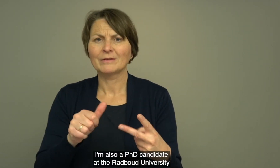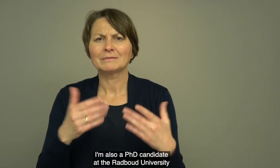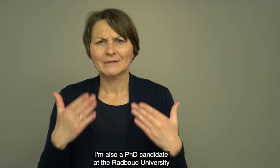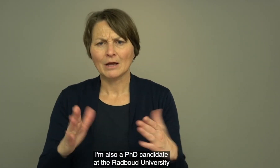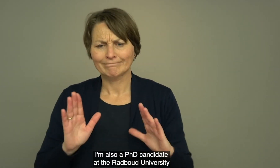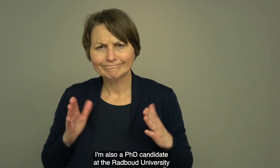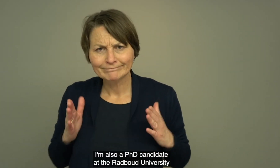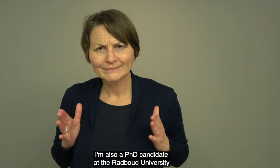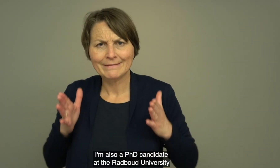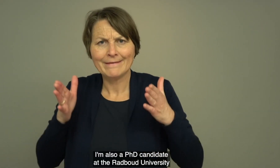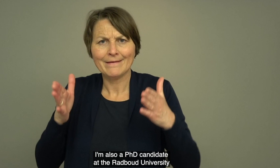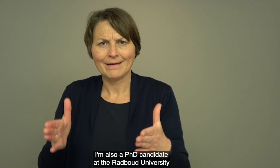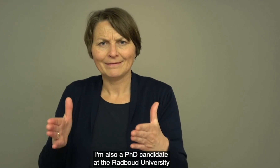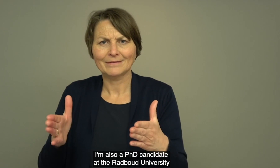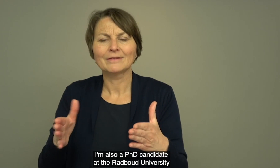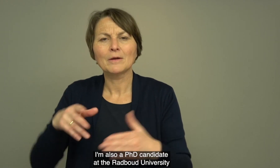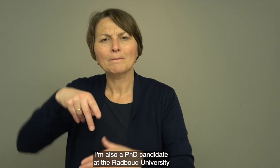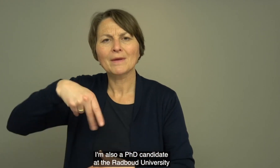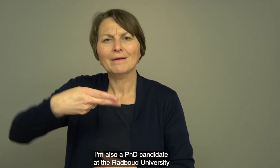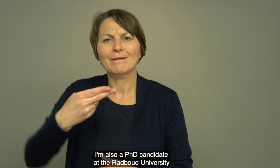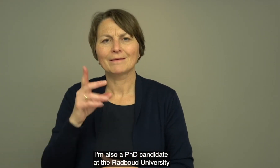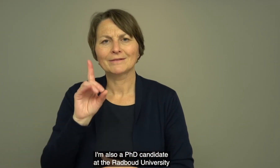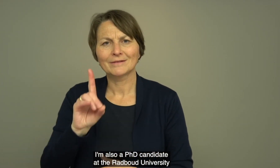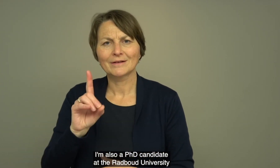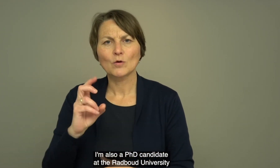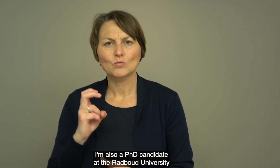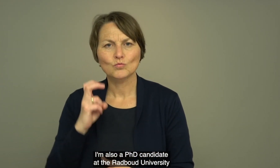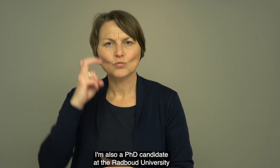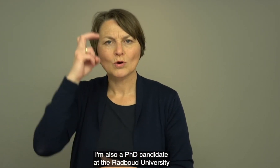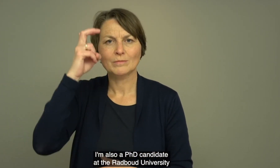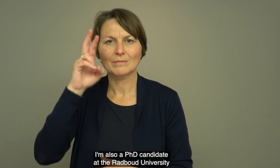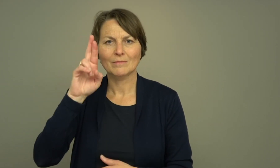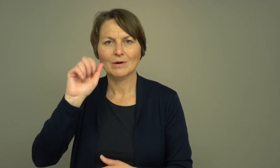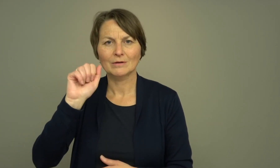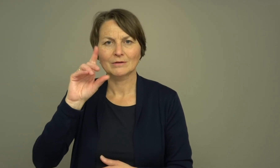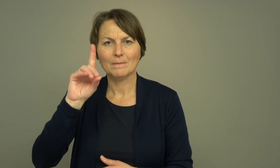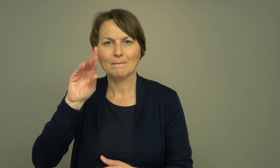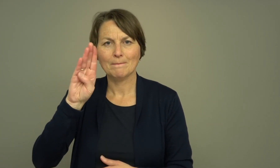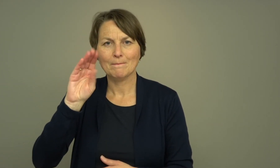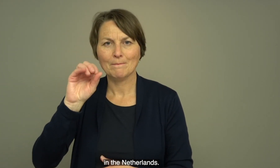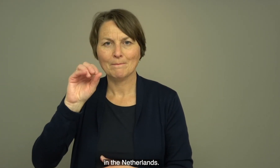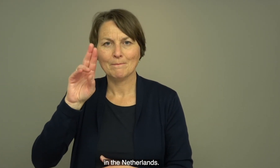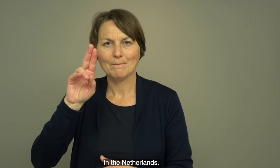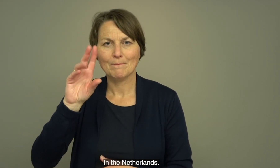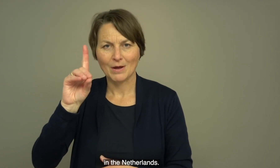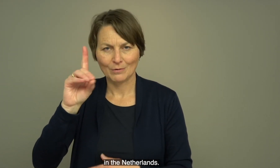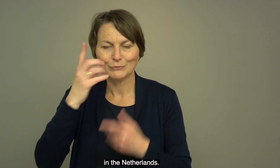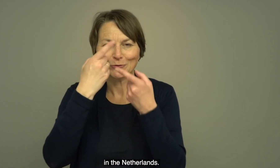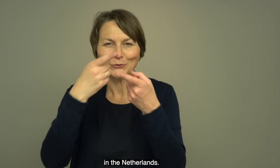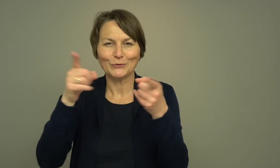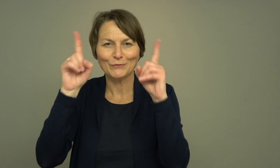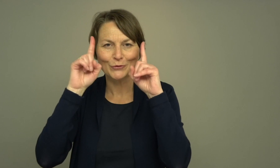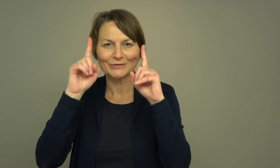a PhD candidate at the Radboud University in the Netherlands.